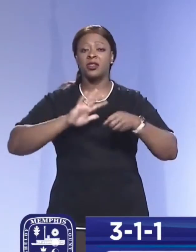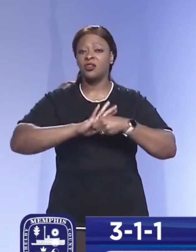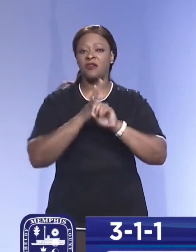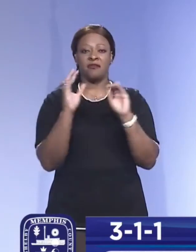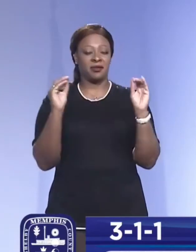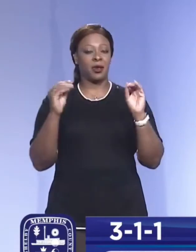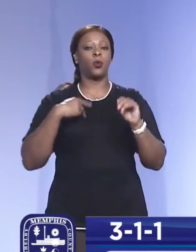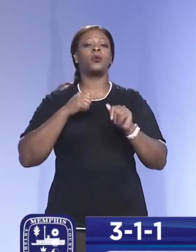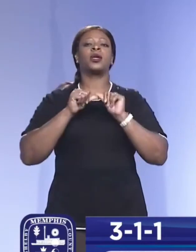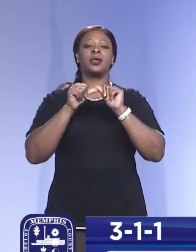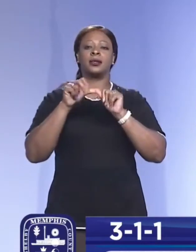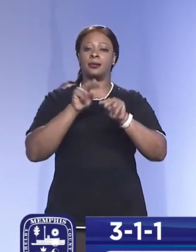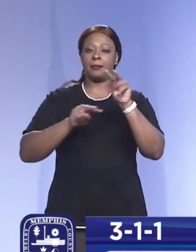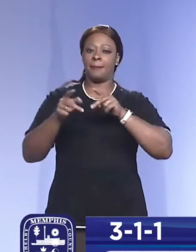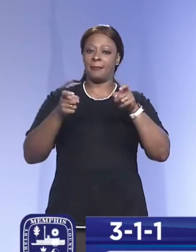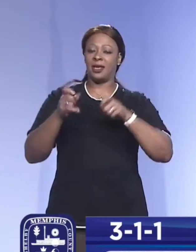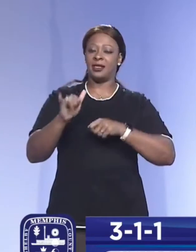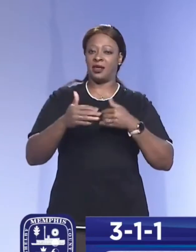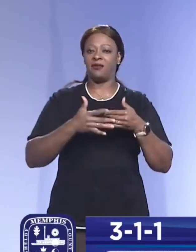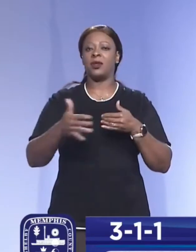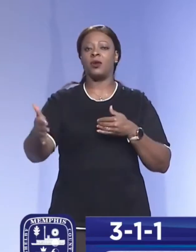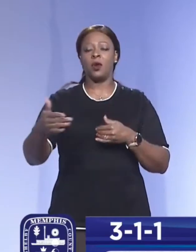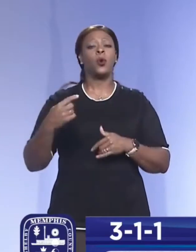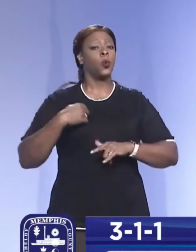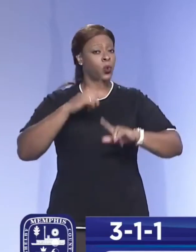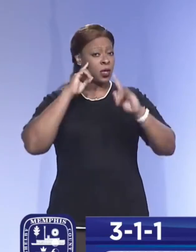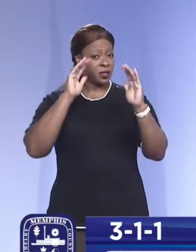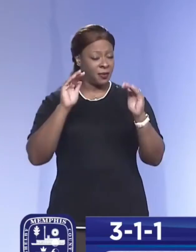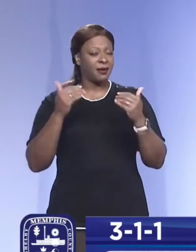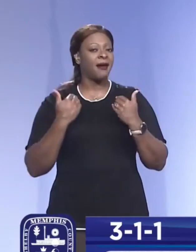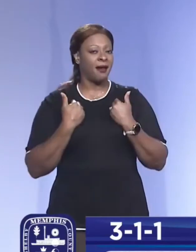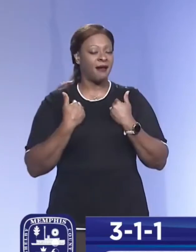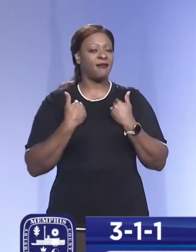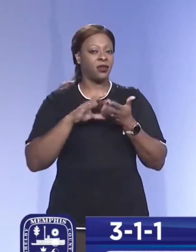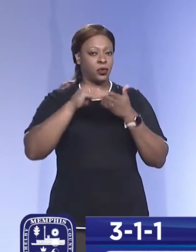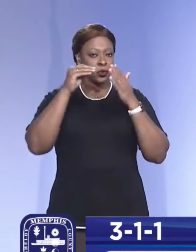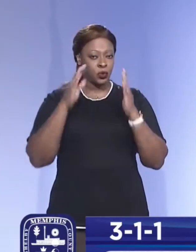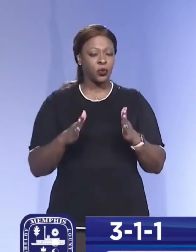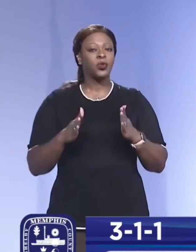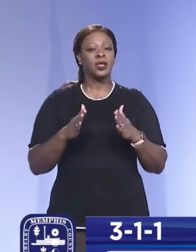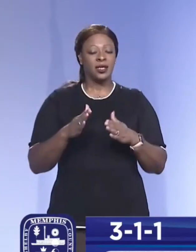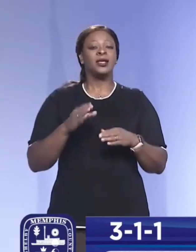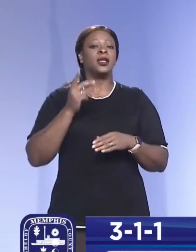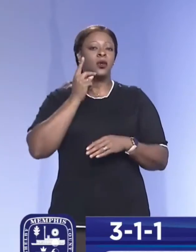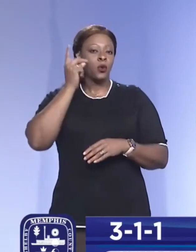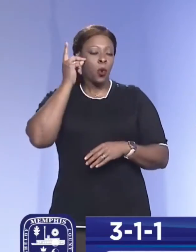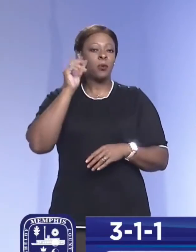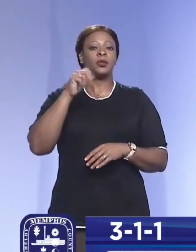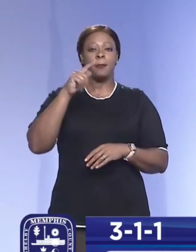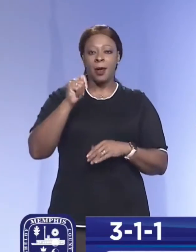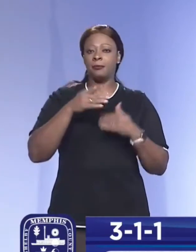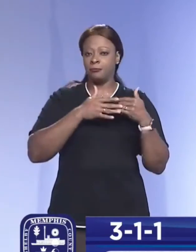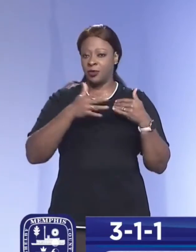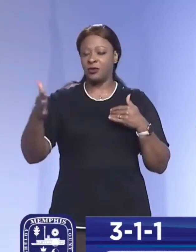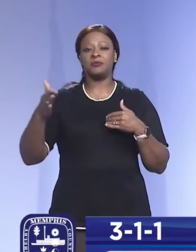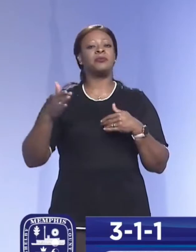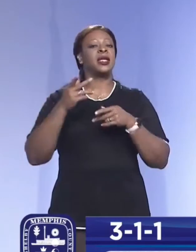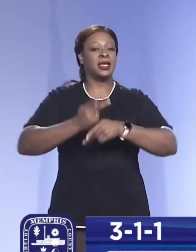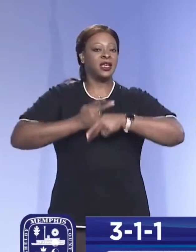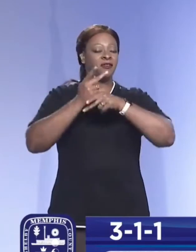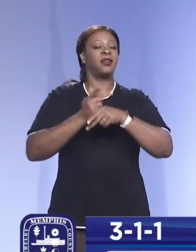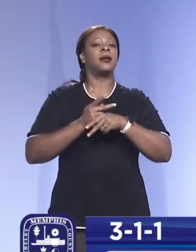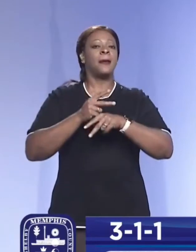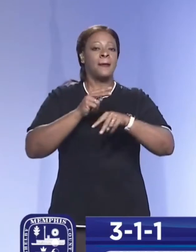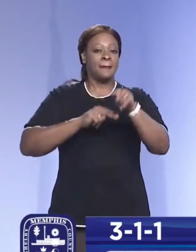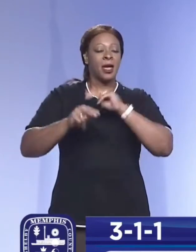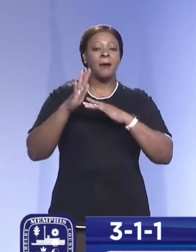continue to manage that moving forward. We expect to have students in housing throughout. All of that is carefully managed with symptom